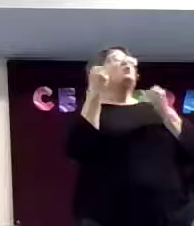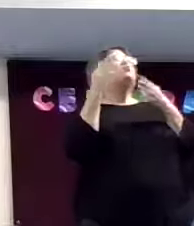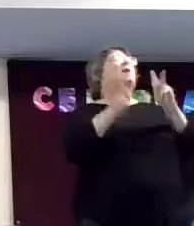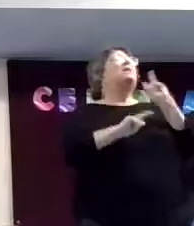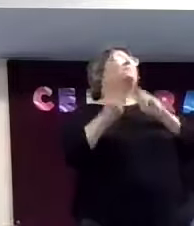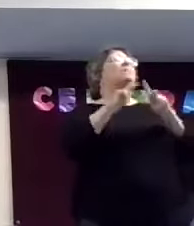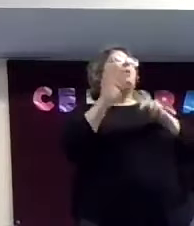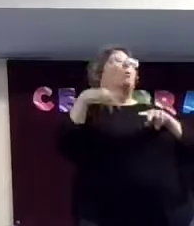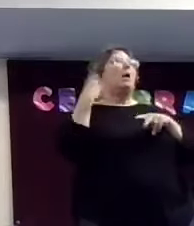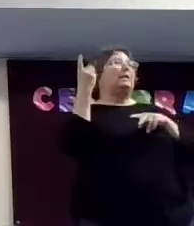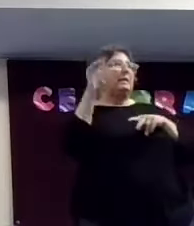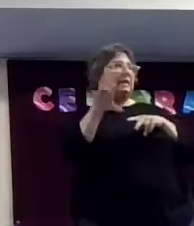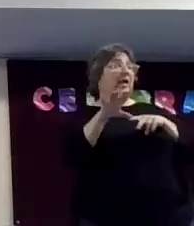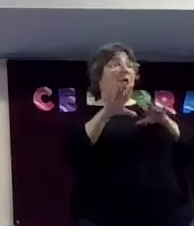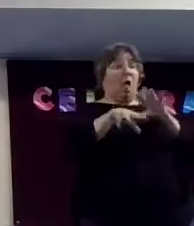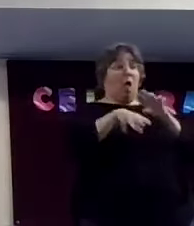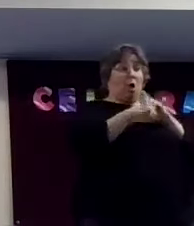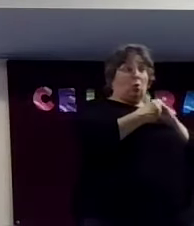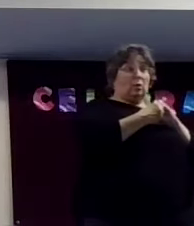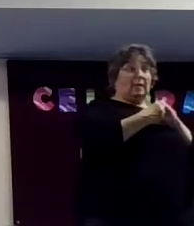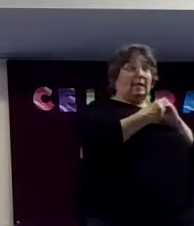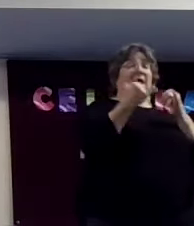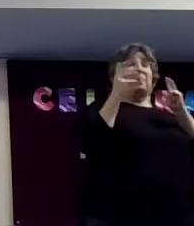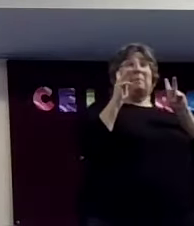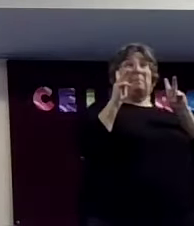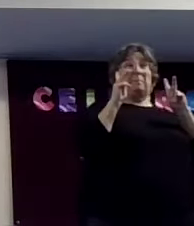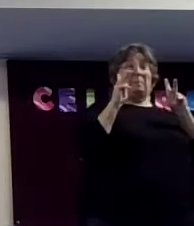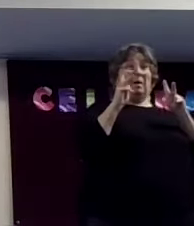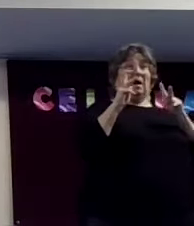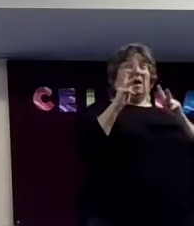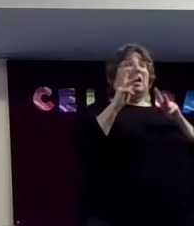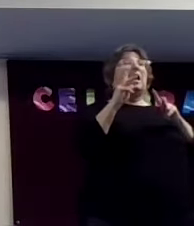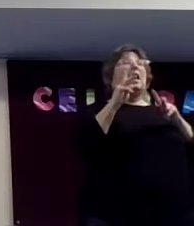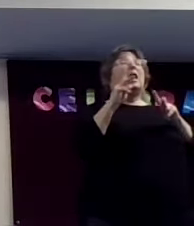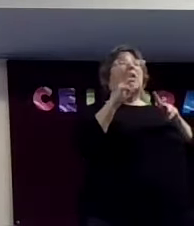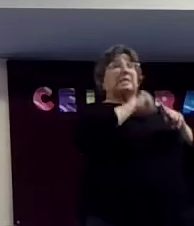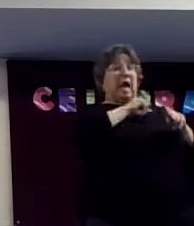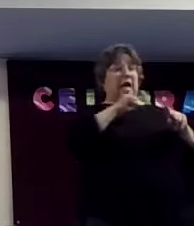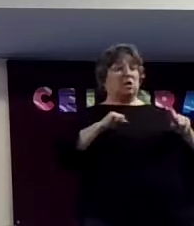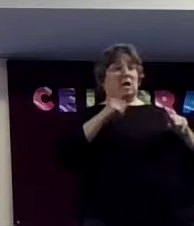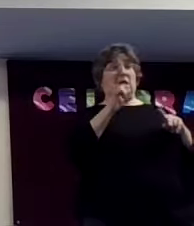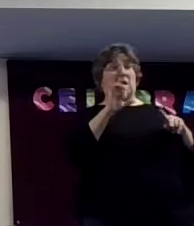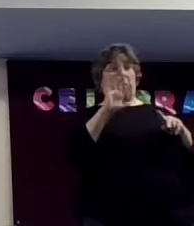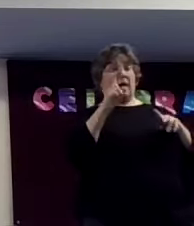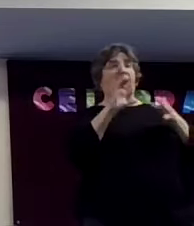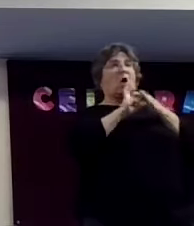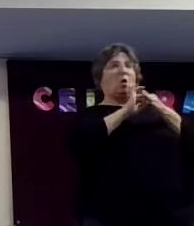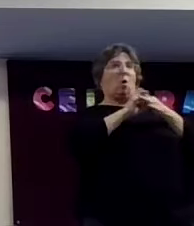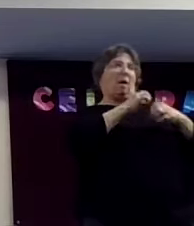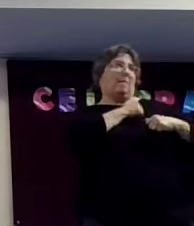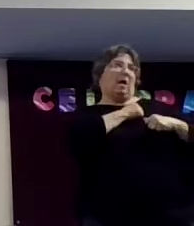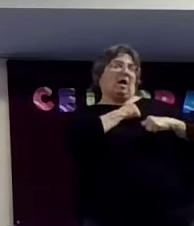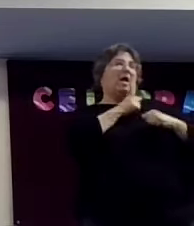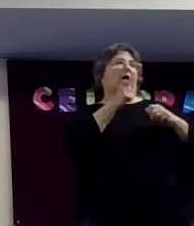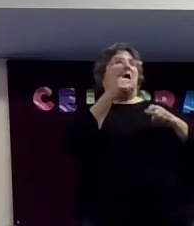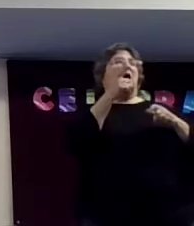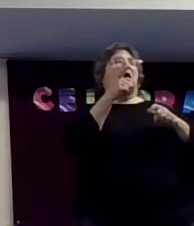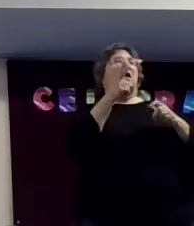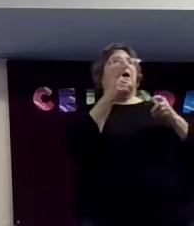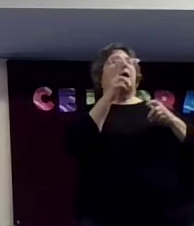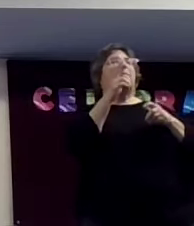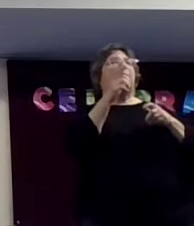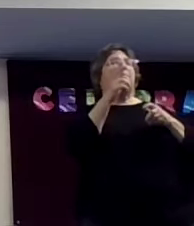many people in Washington, including the incumbent, Senator Gillibrand, with close ties to the military-industrial complex,